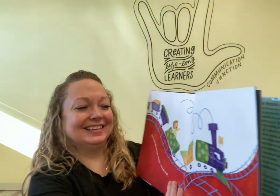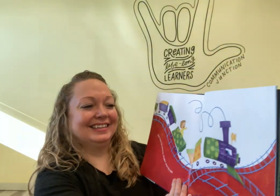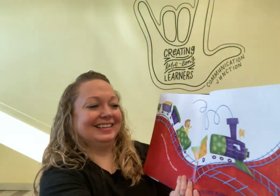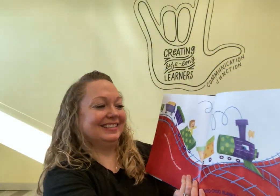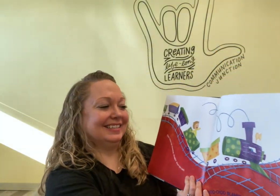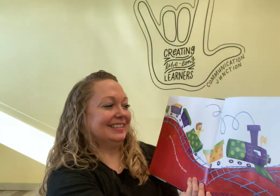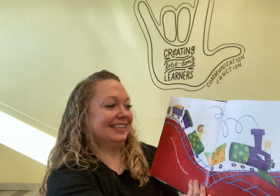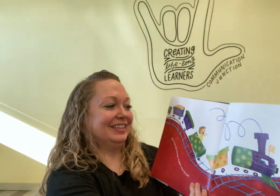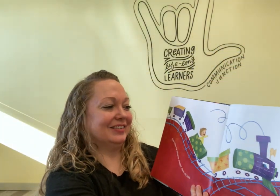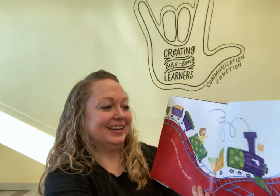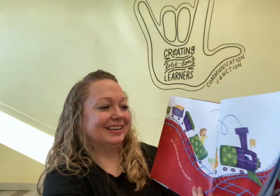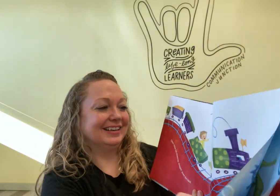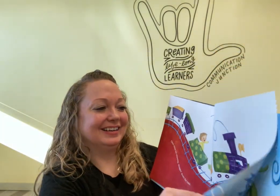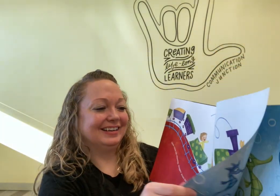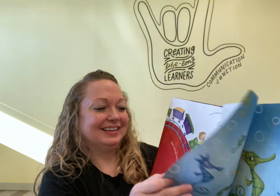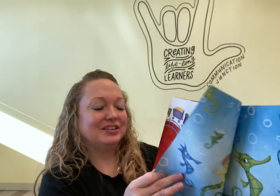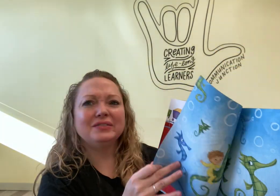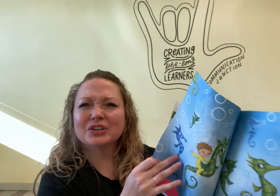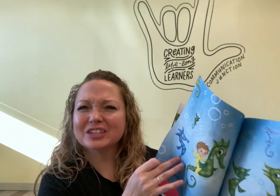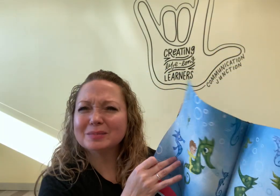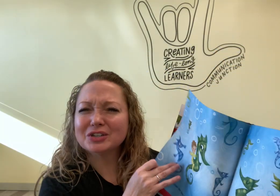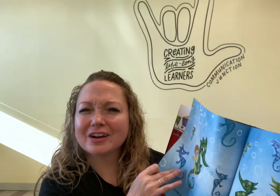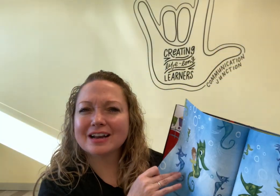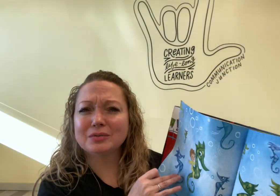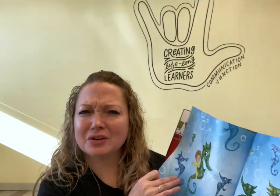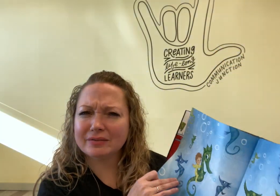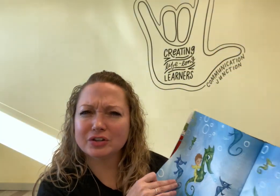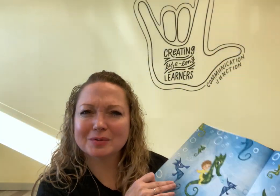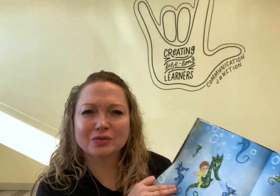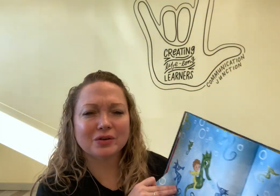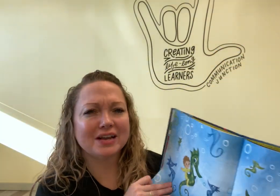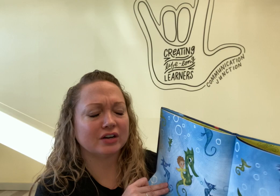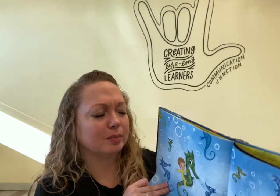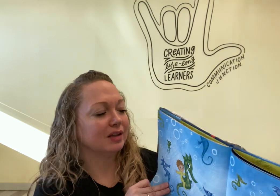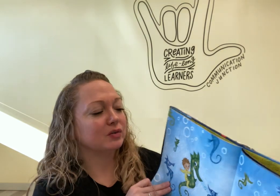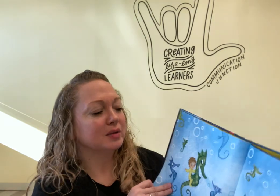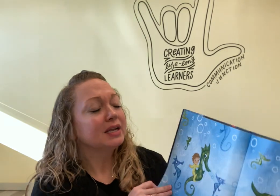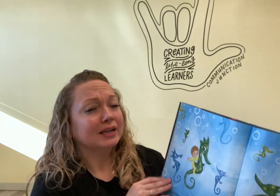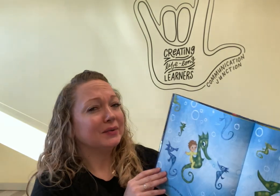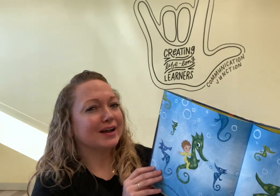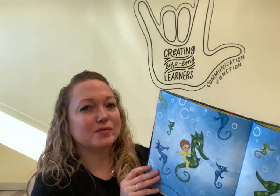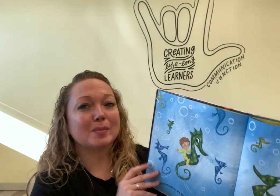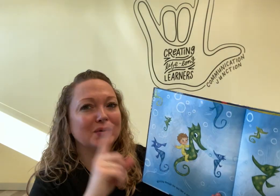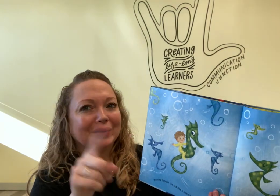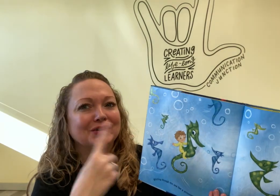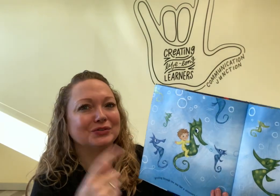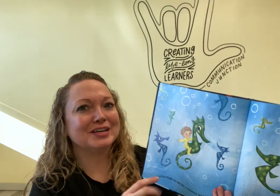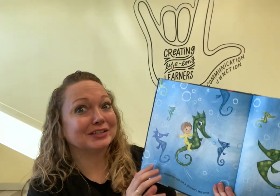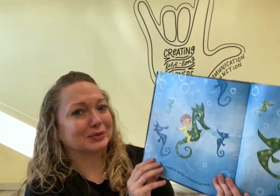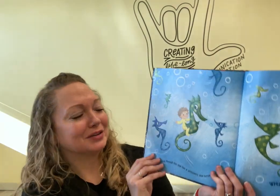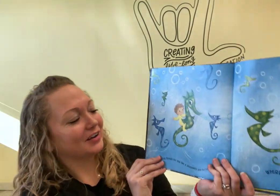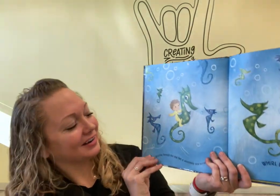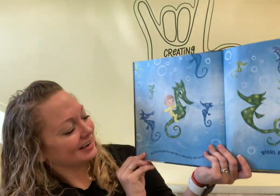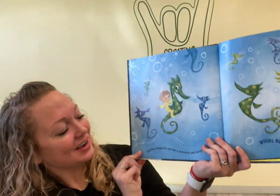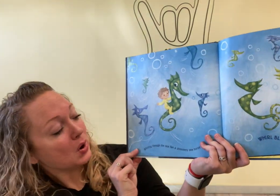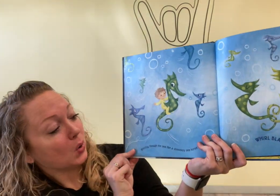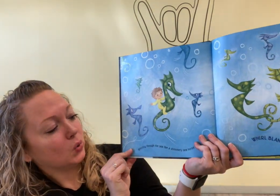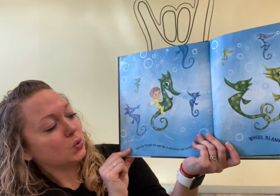That's a silly train. Do you have your Christmas train up? Do you have a Christmas train? We have a couple of them, and we have them up around the tree. It's really fun.